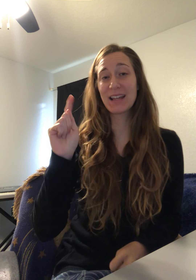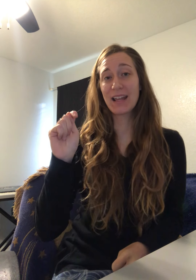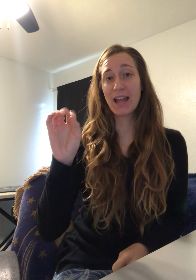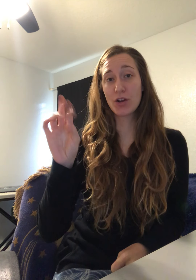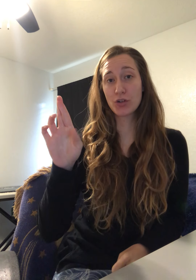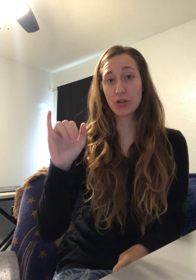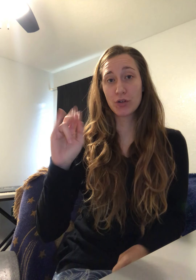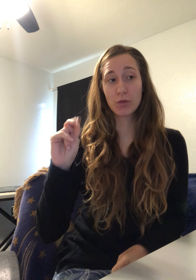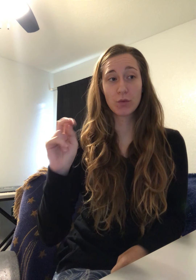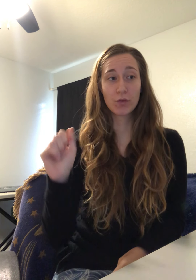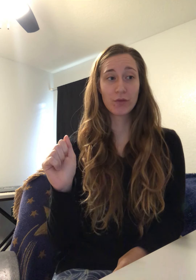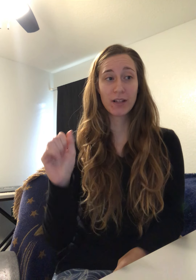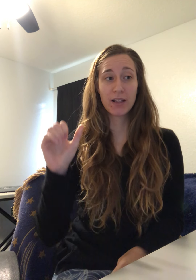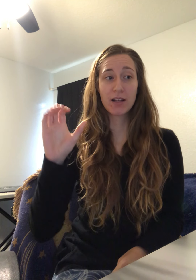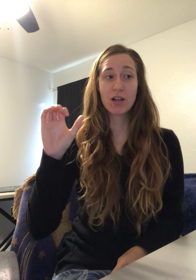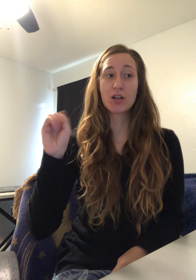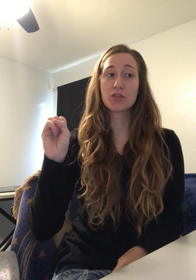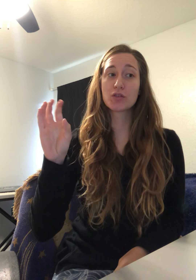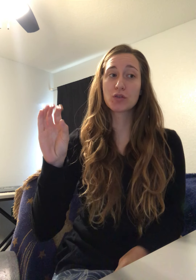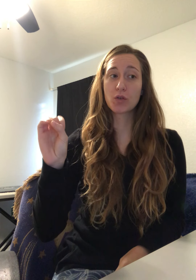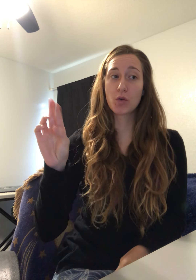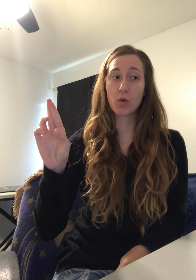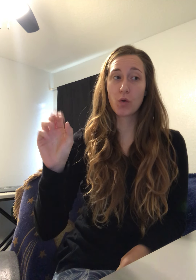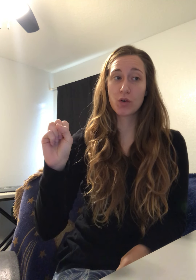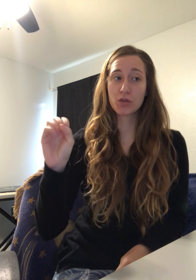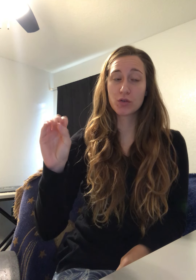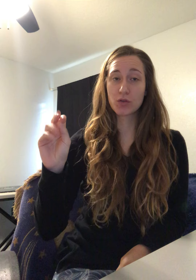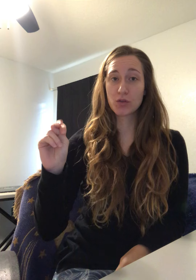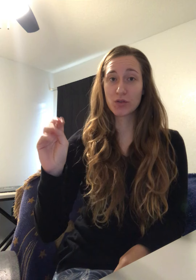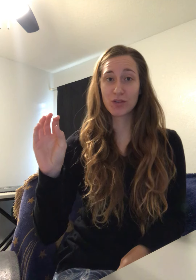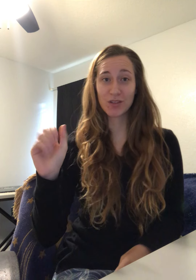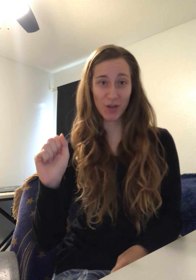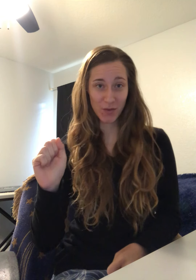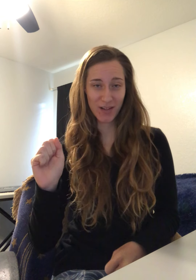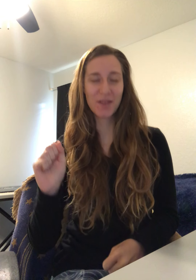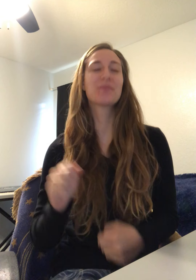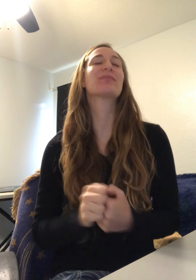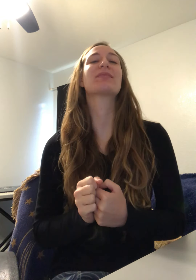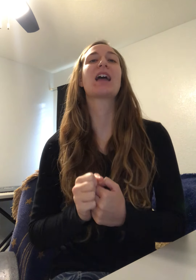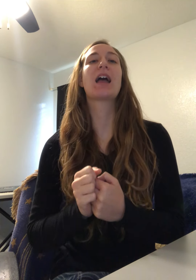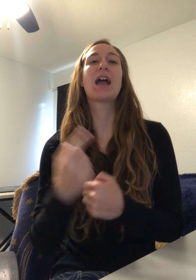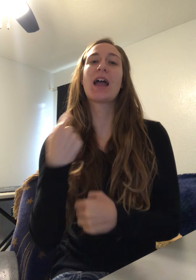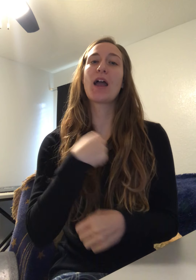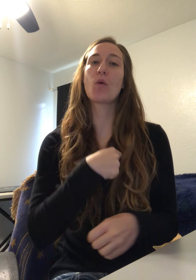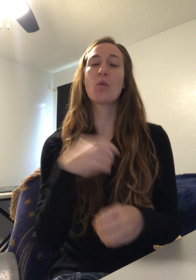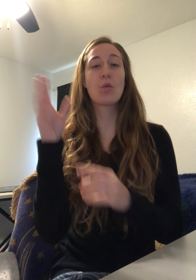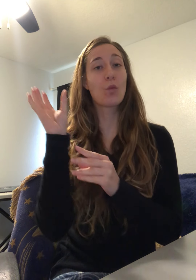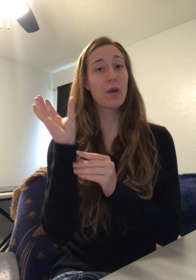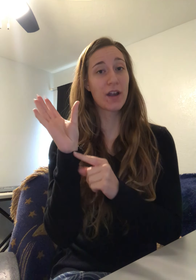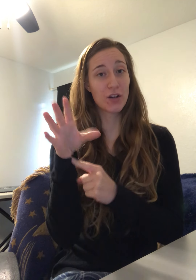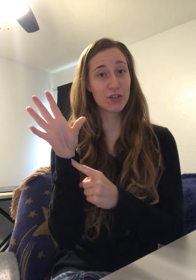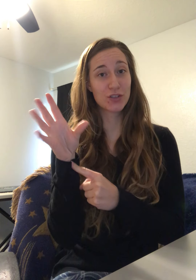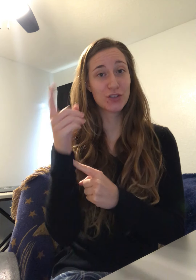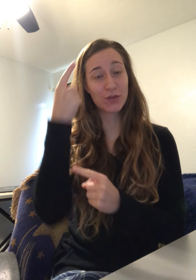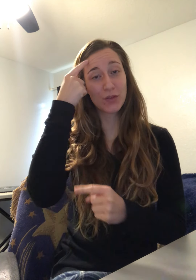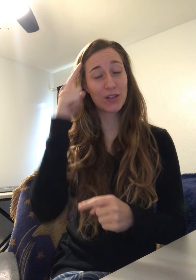here at my house today shooting for the kindness issue with my three daughters, Eliza, who's 8, and Pippa, who is 3,